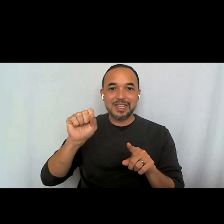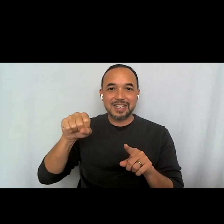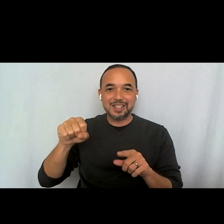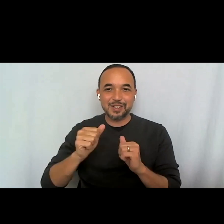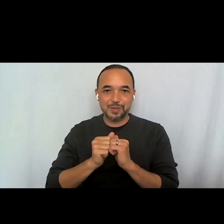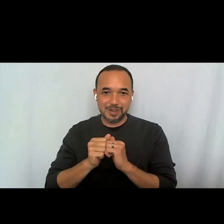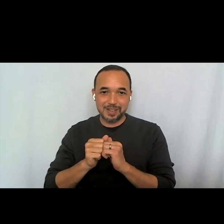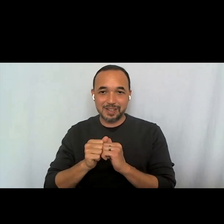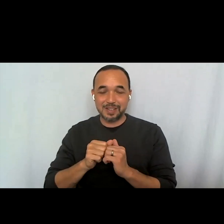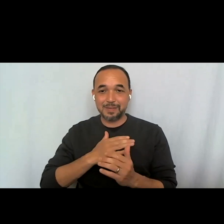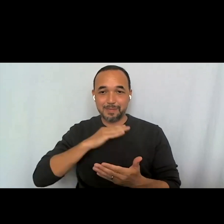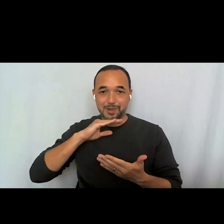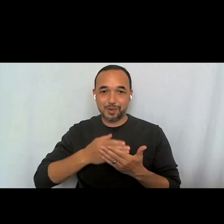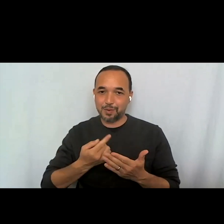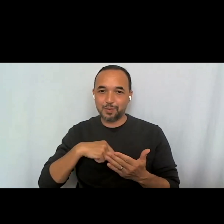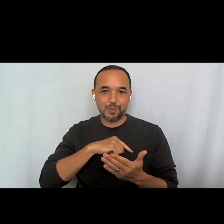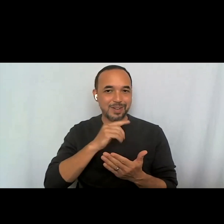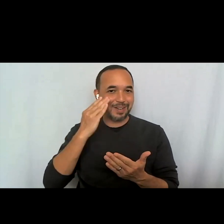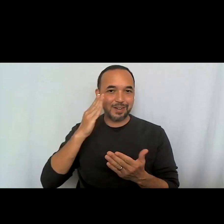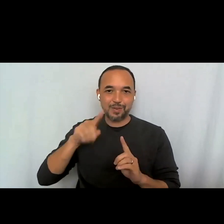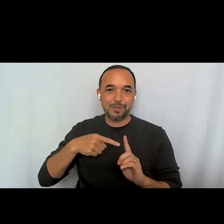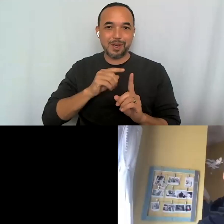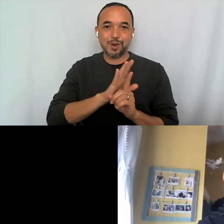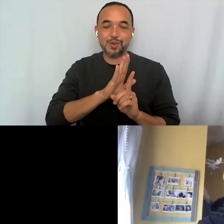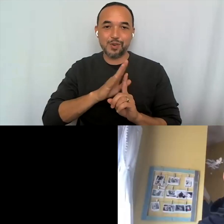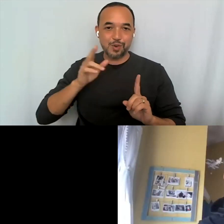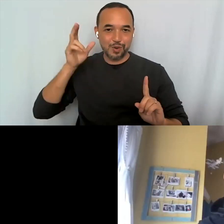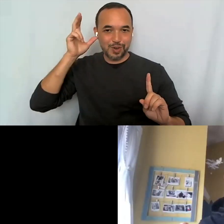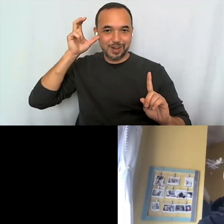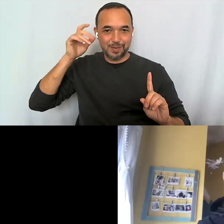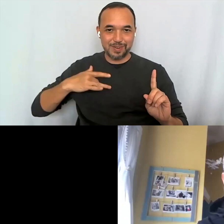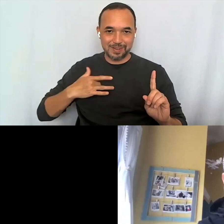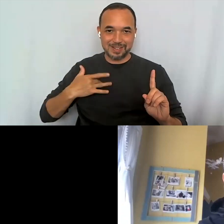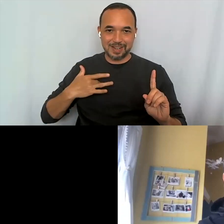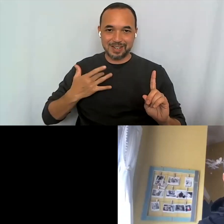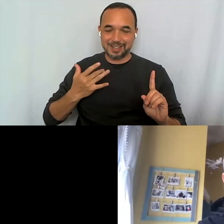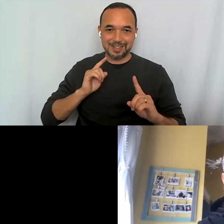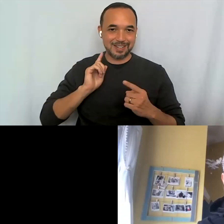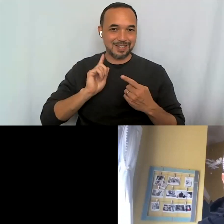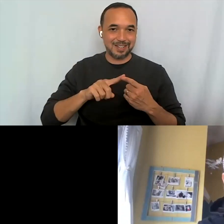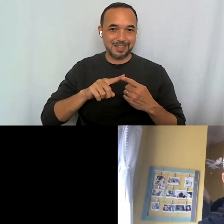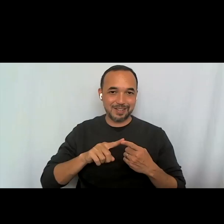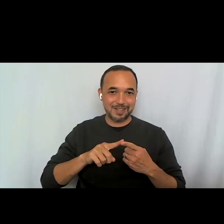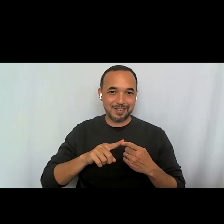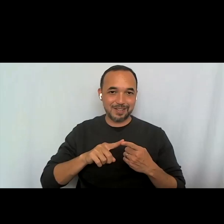about her hearing condition until the moment when she was born.